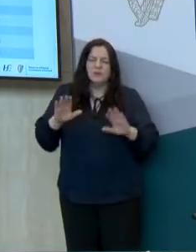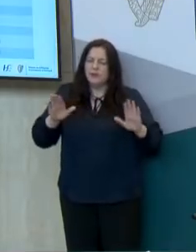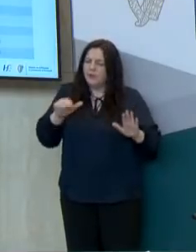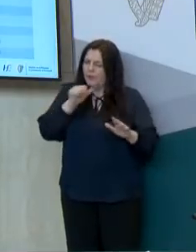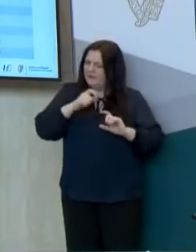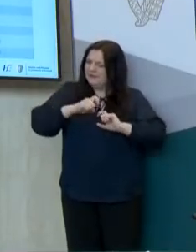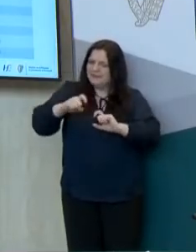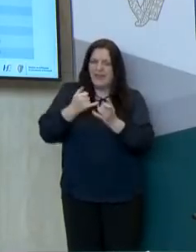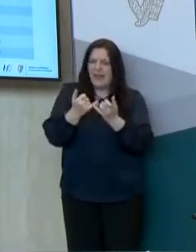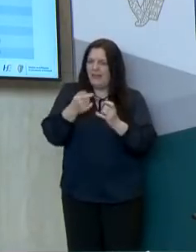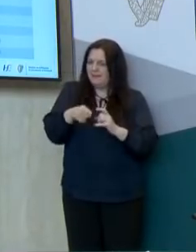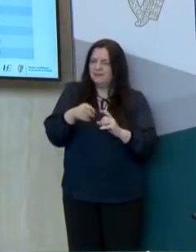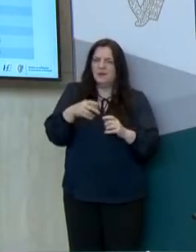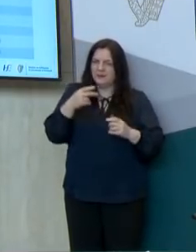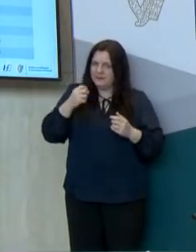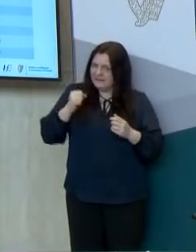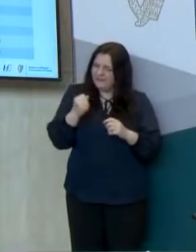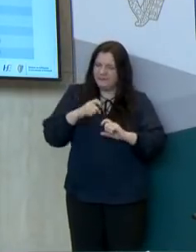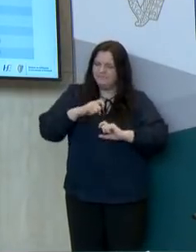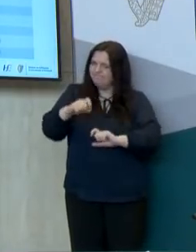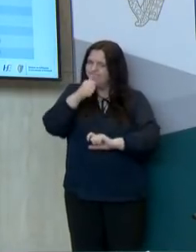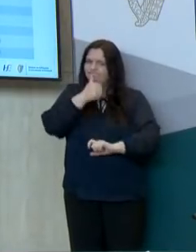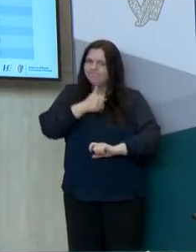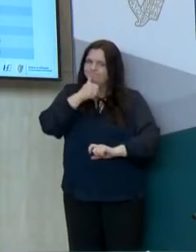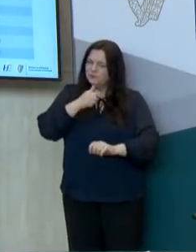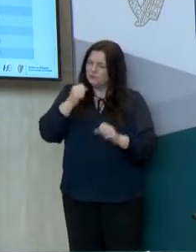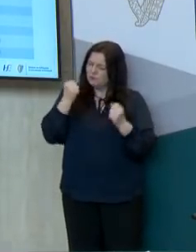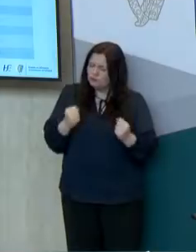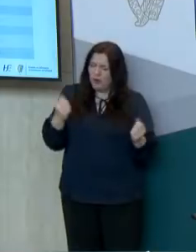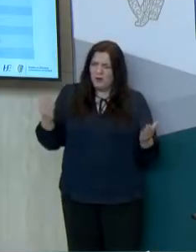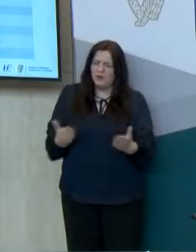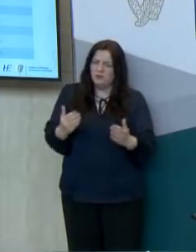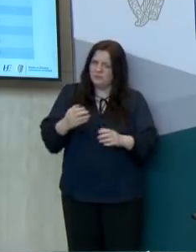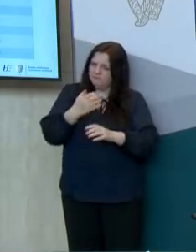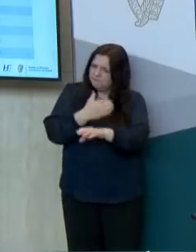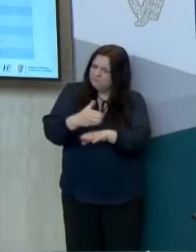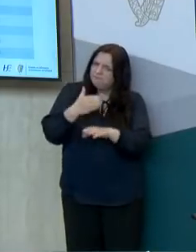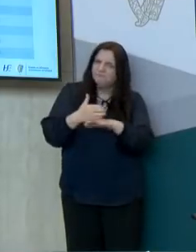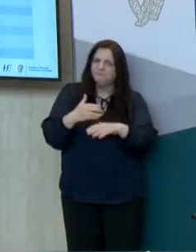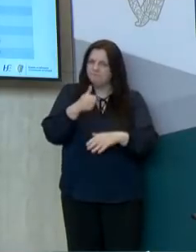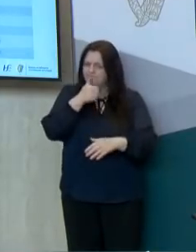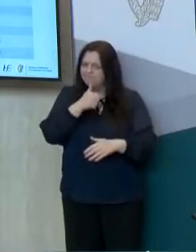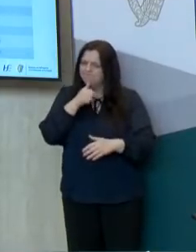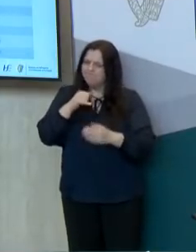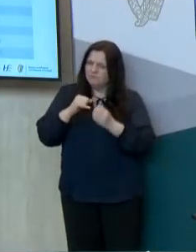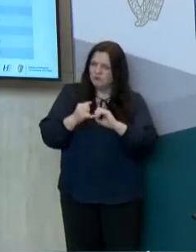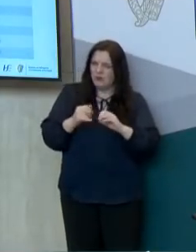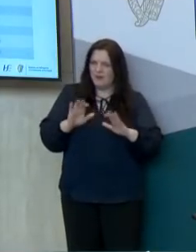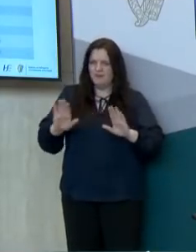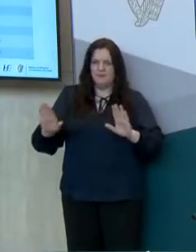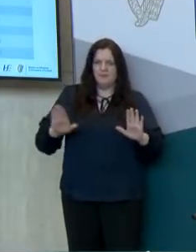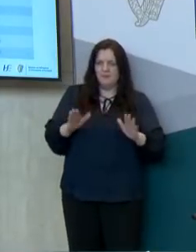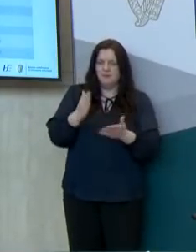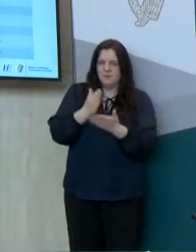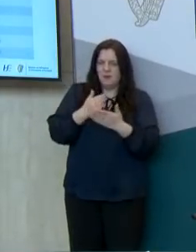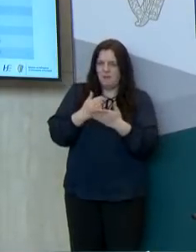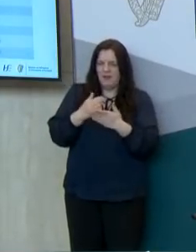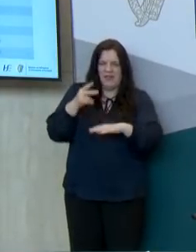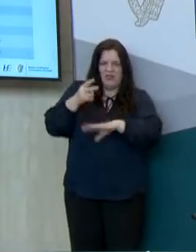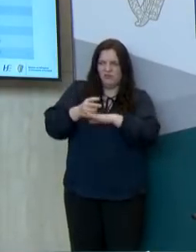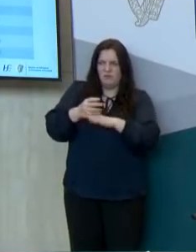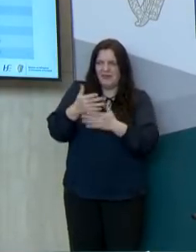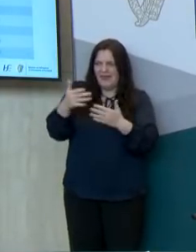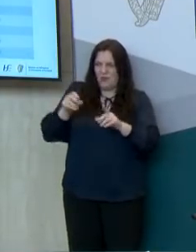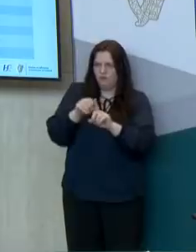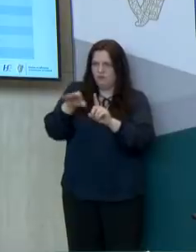we maintain this effort. So it's strong encouragement to continue those efforts to interrupt chains of transmission, and then